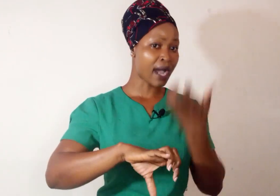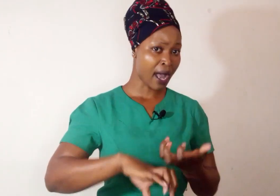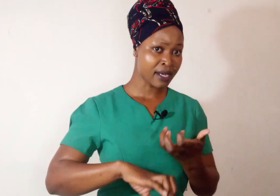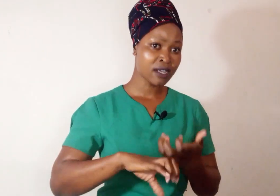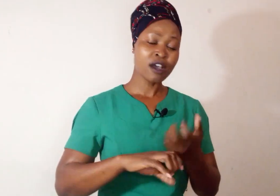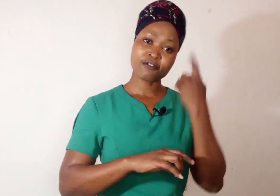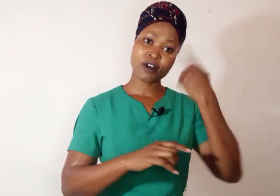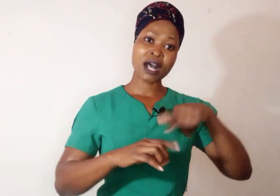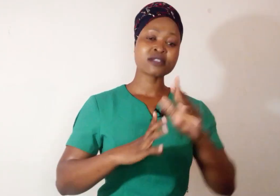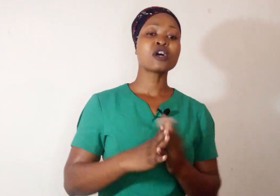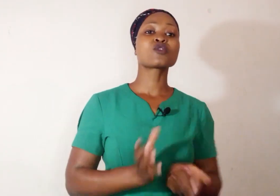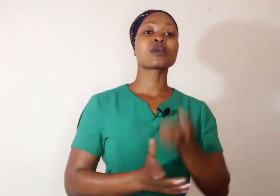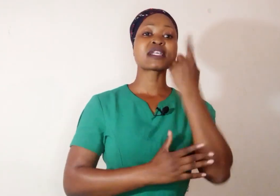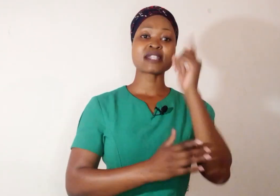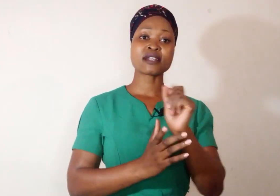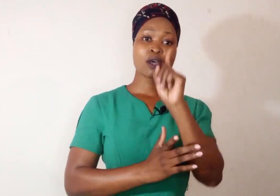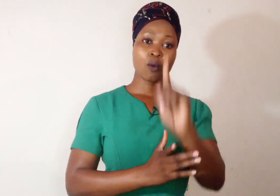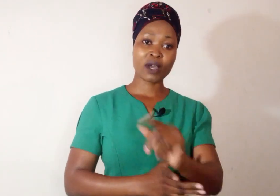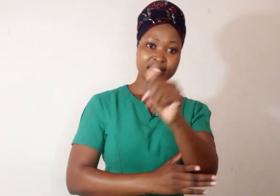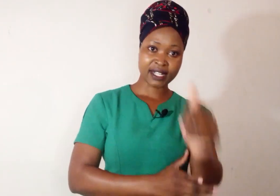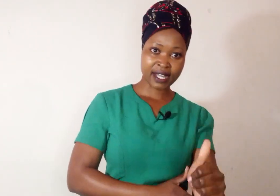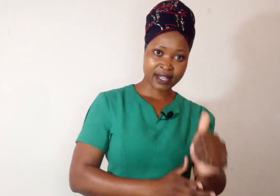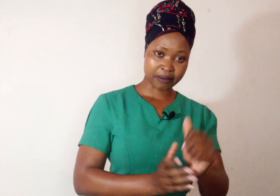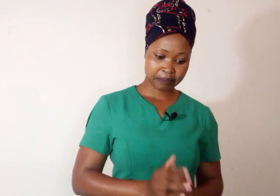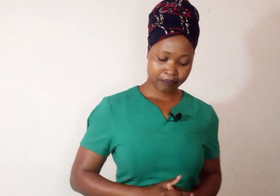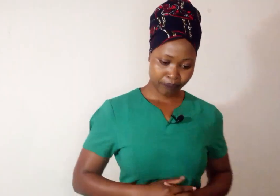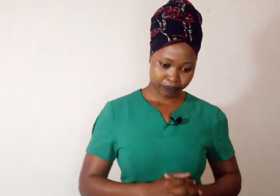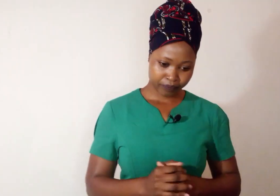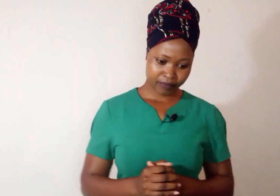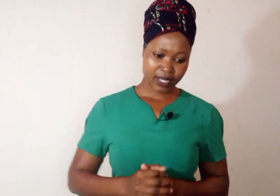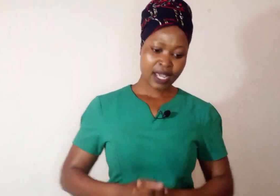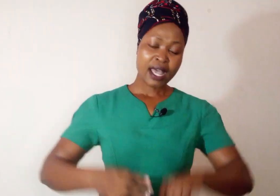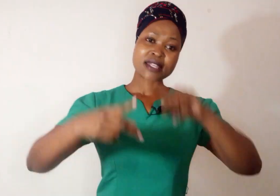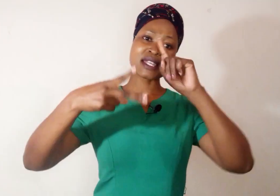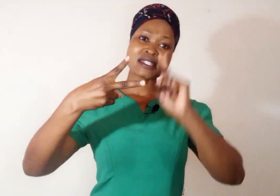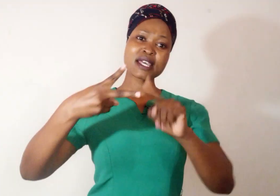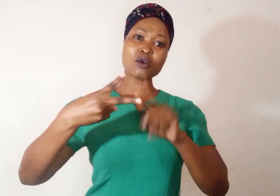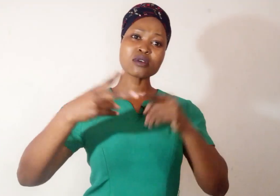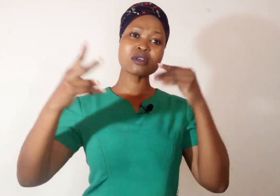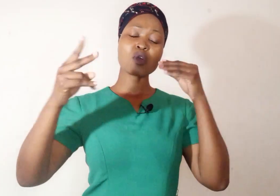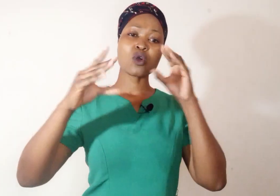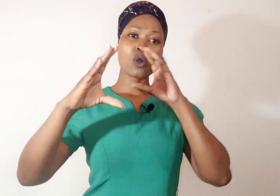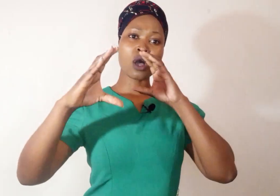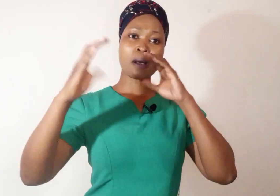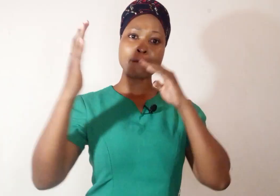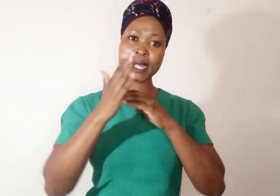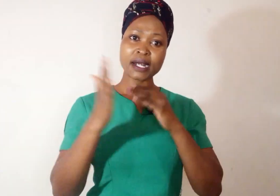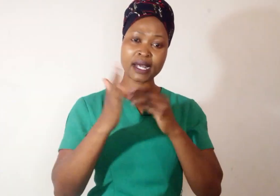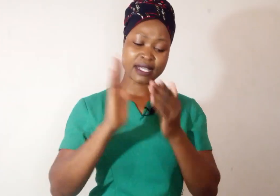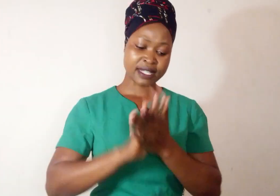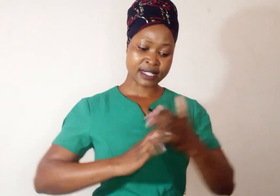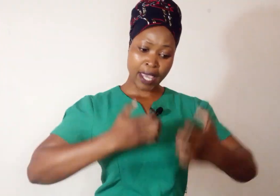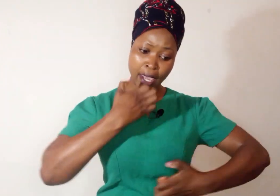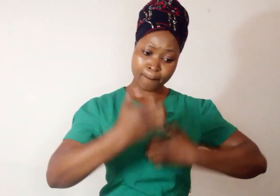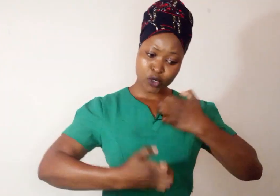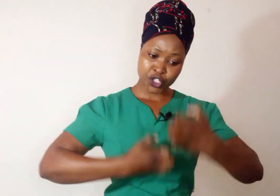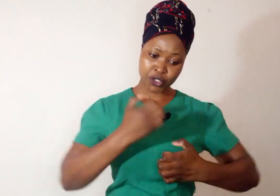hard for us to understand one another. The second barrier is